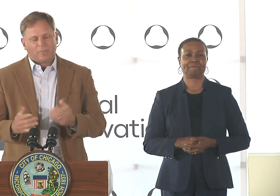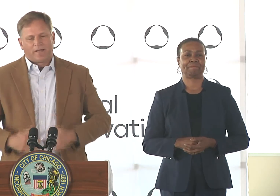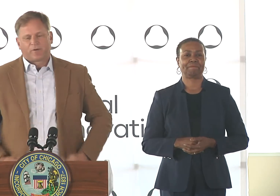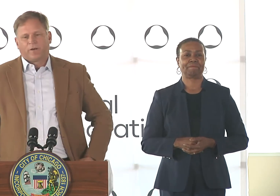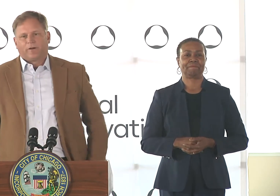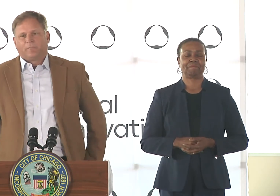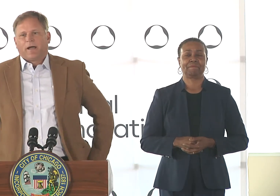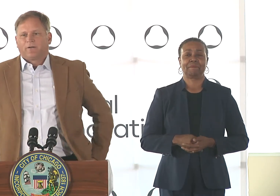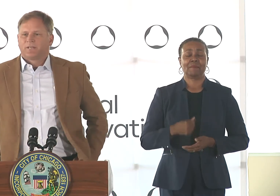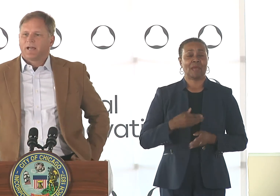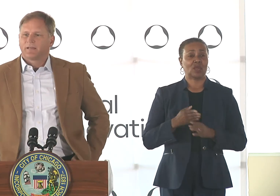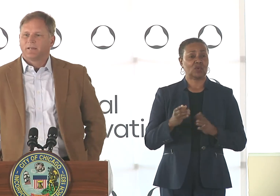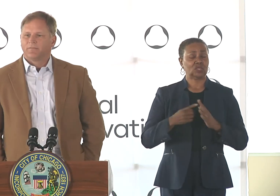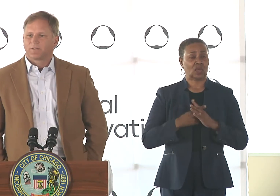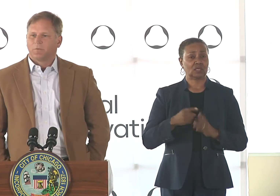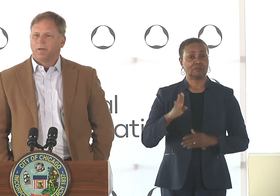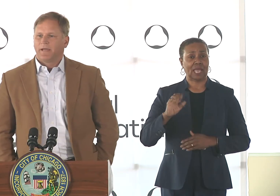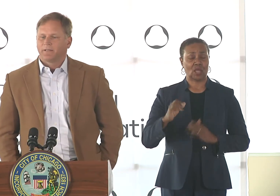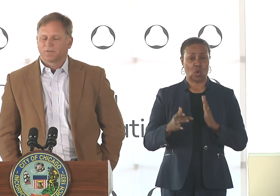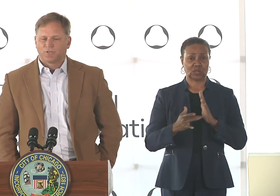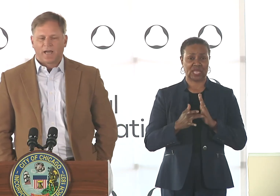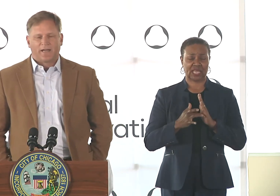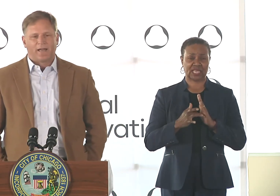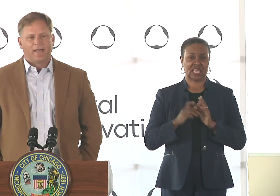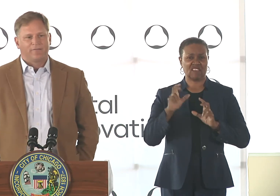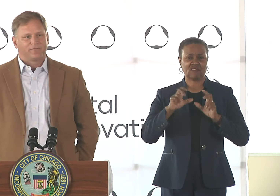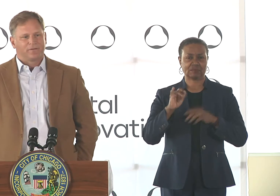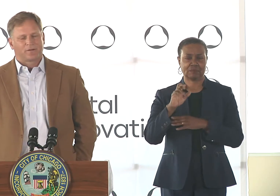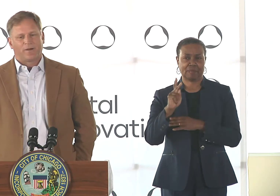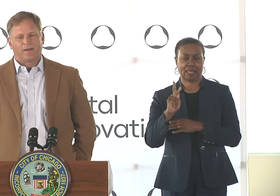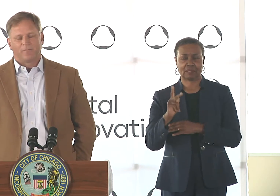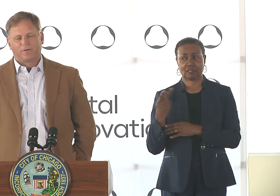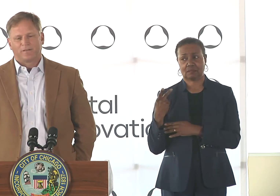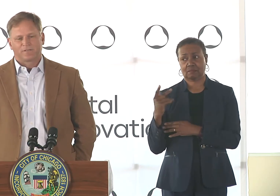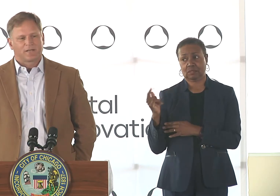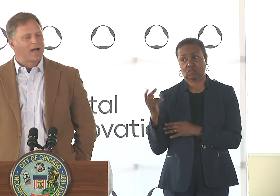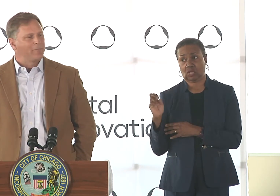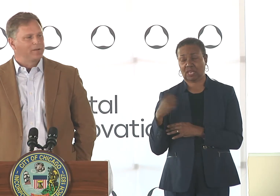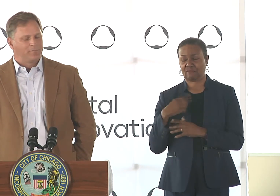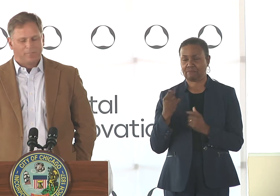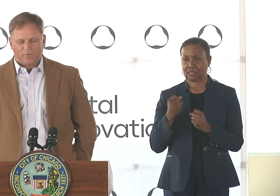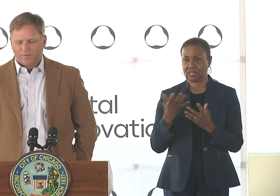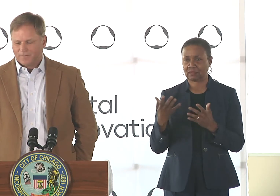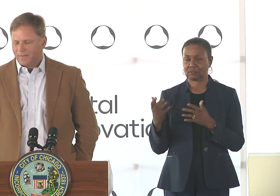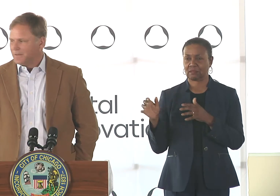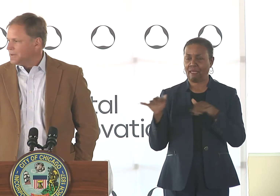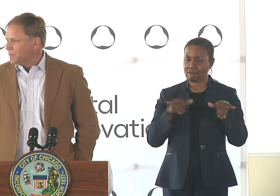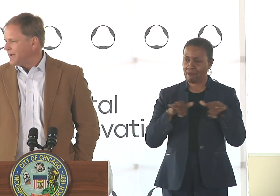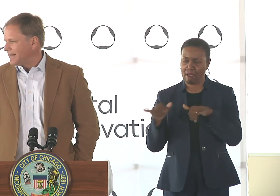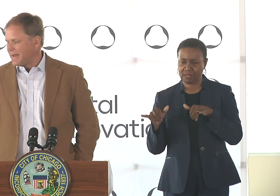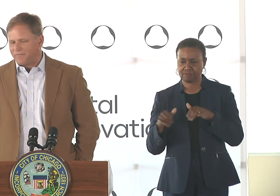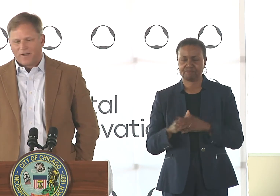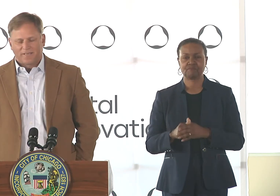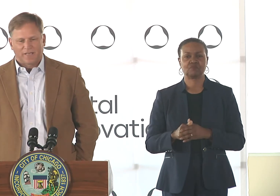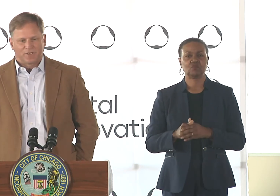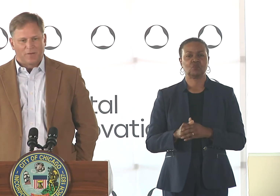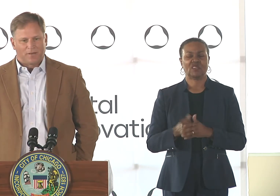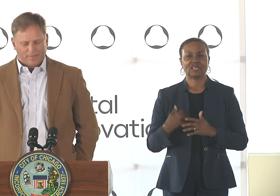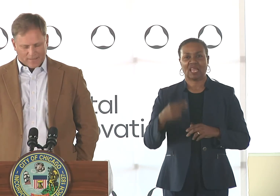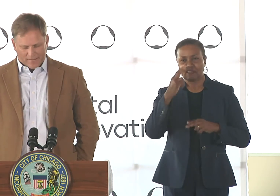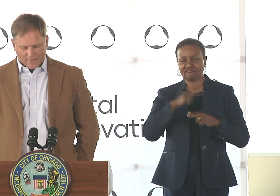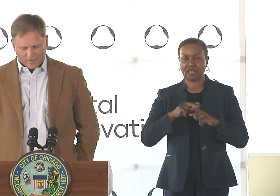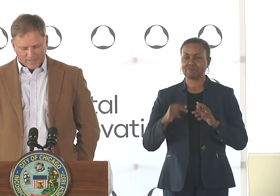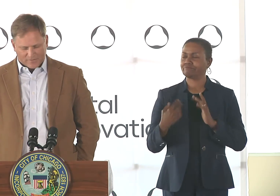I started my career at a biotech investment bank, and so John and I have quite a number of things in common and people, and we've had a lot of fun catching